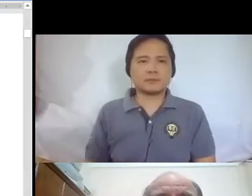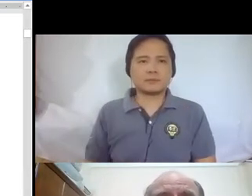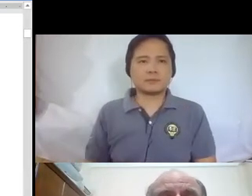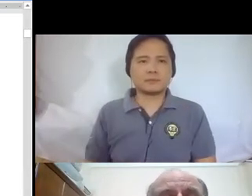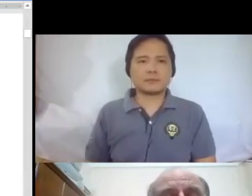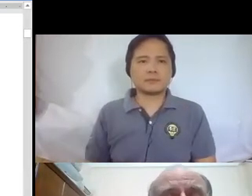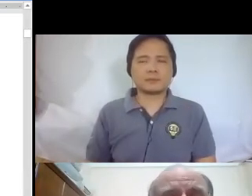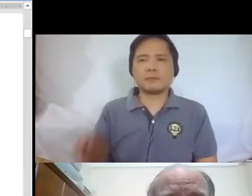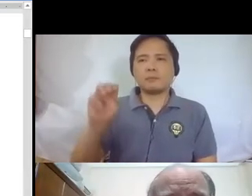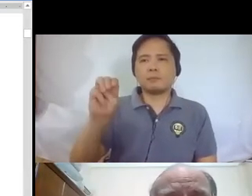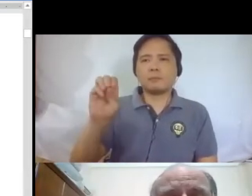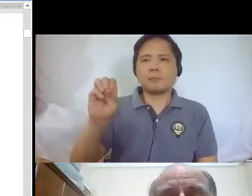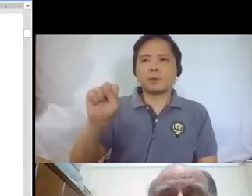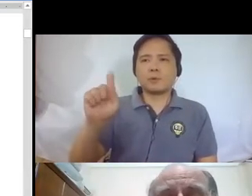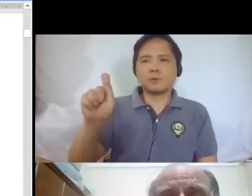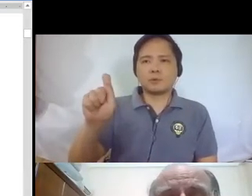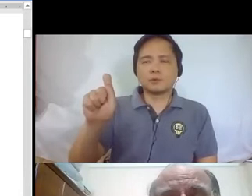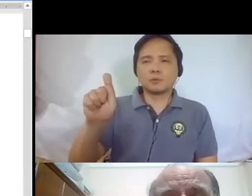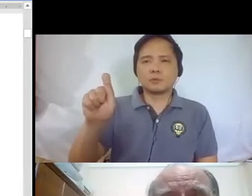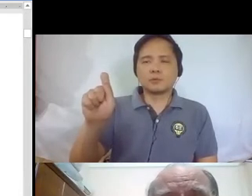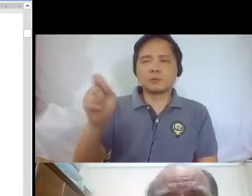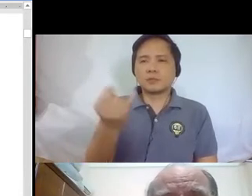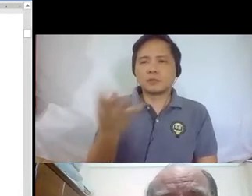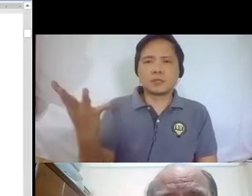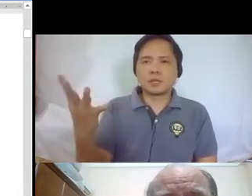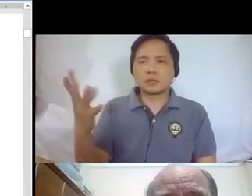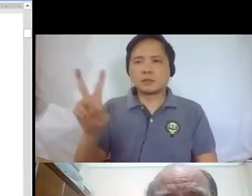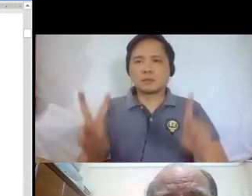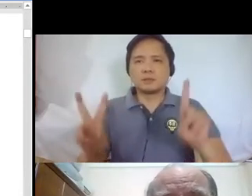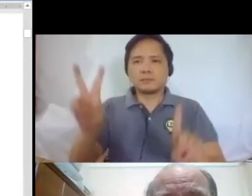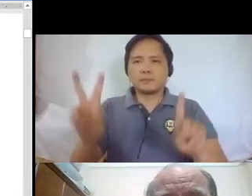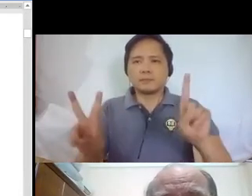What about most? One hand or two hands?